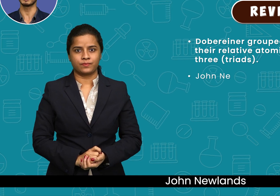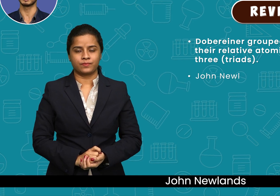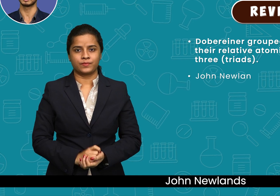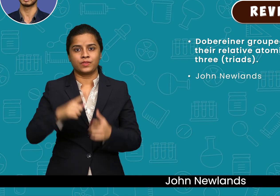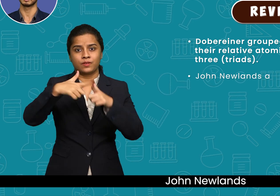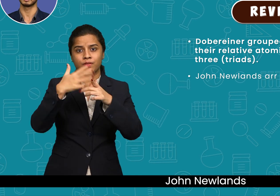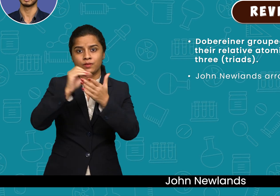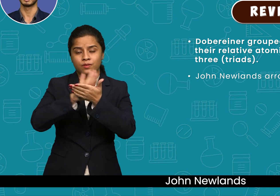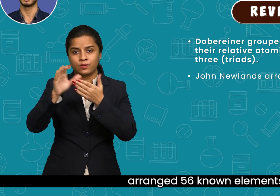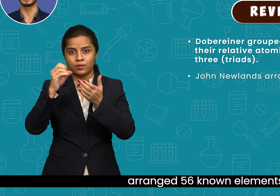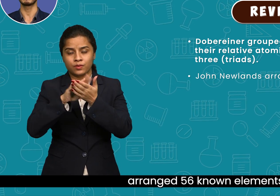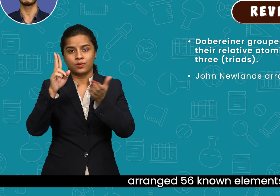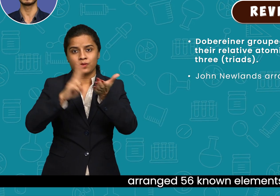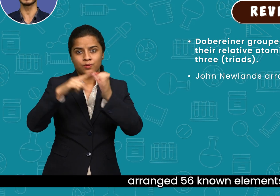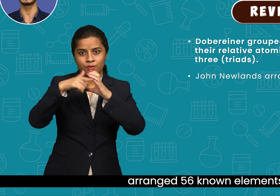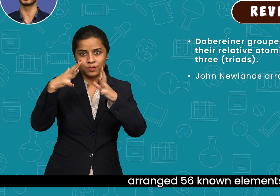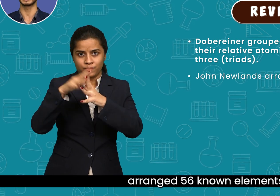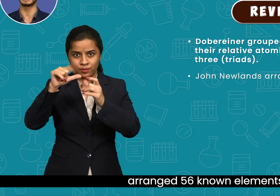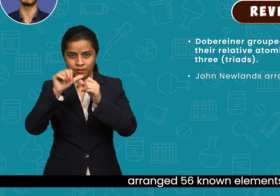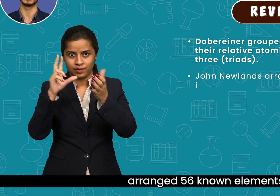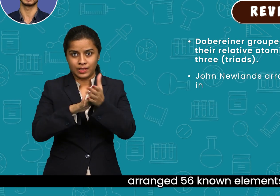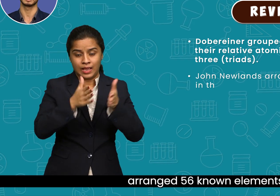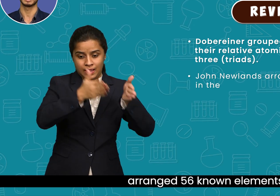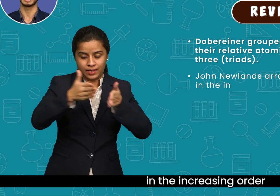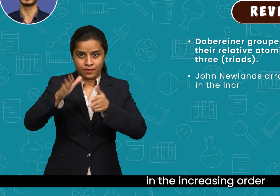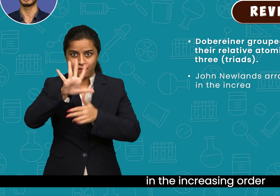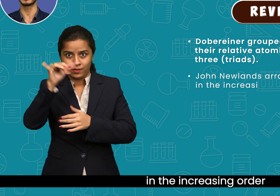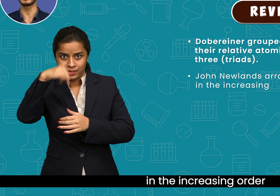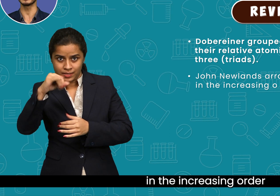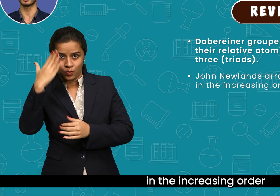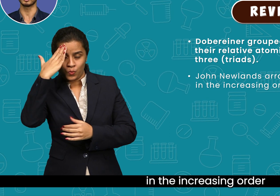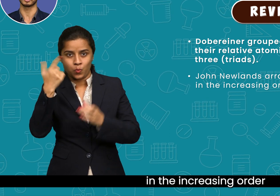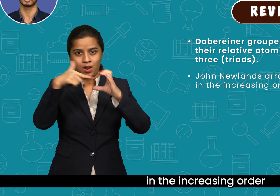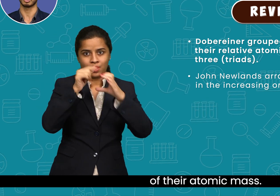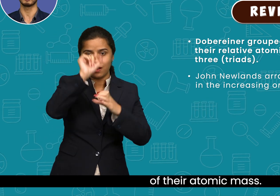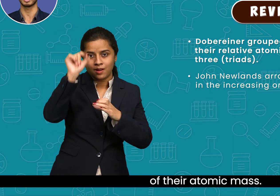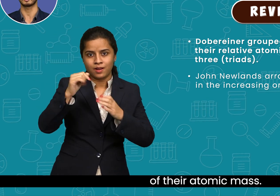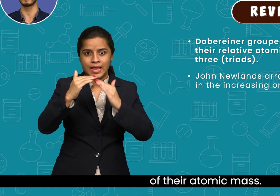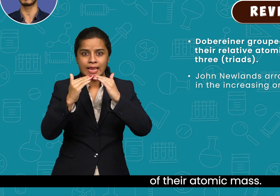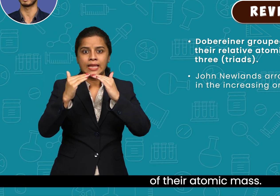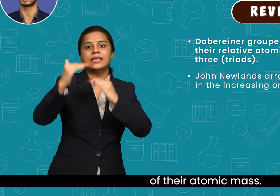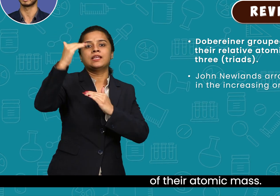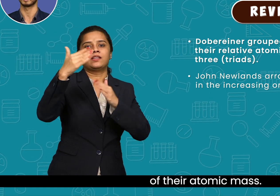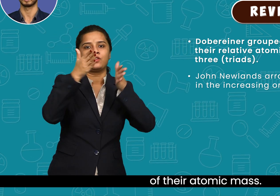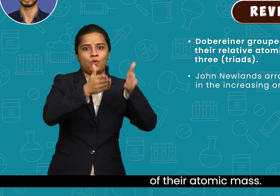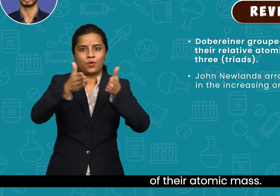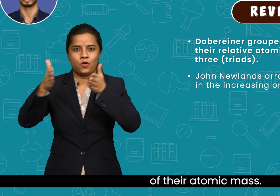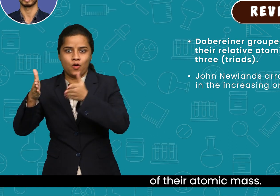John Newlands arranged 56 known elements in the increasing order of their atomic